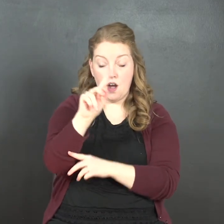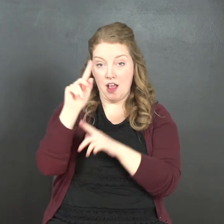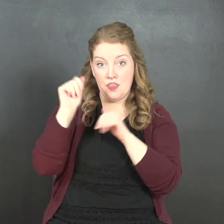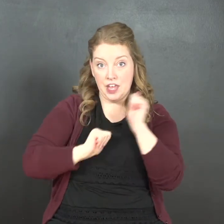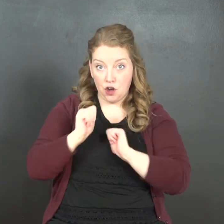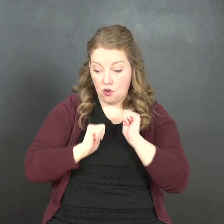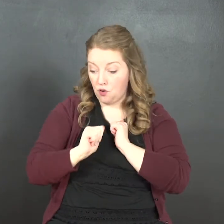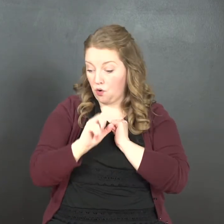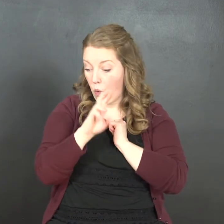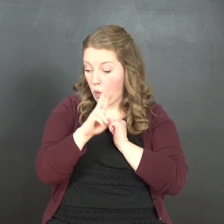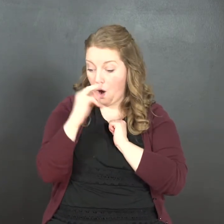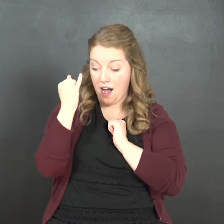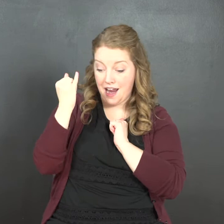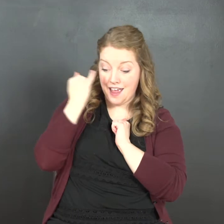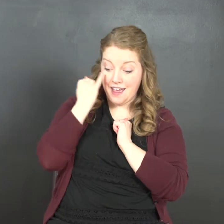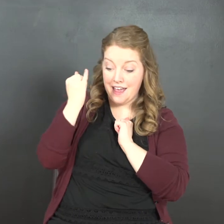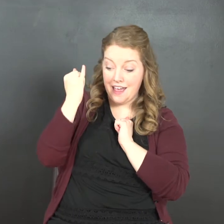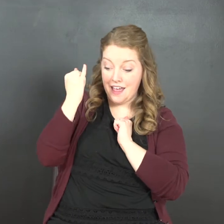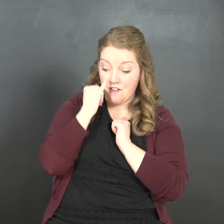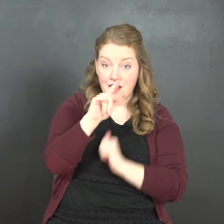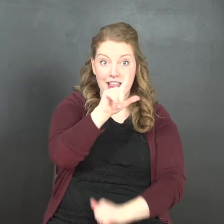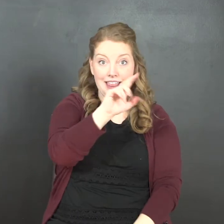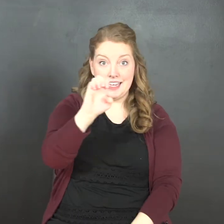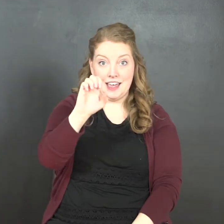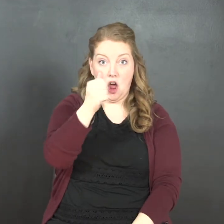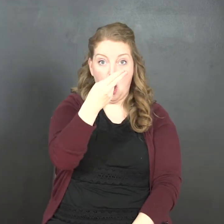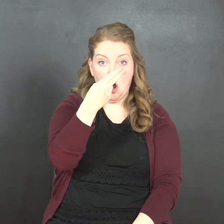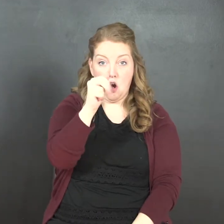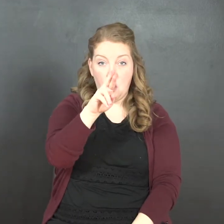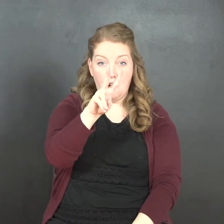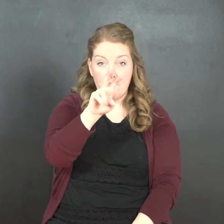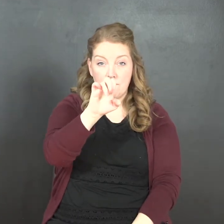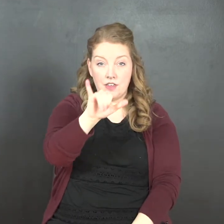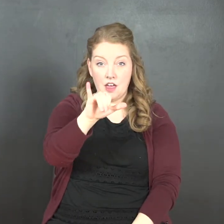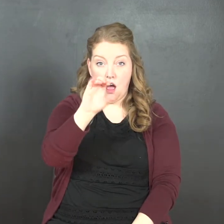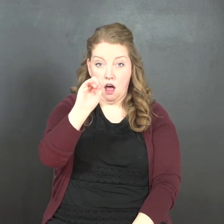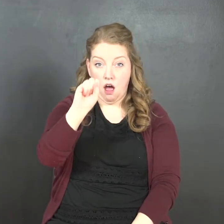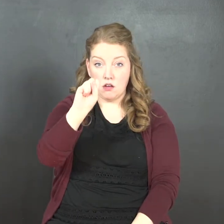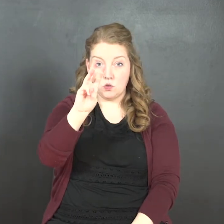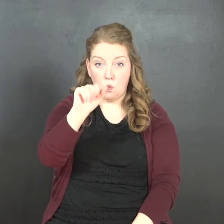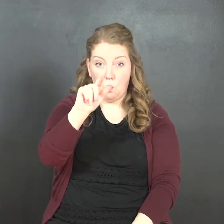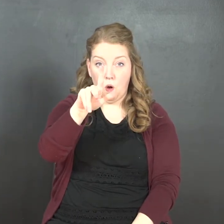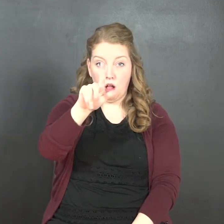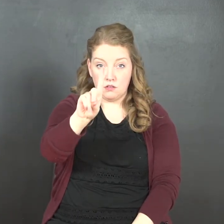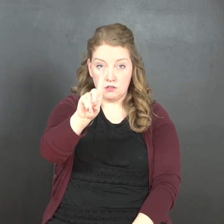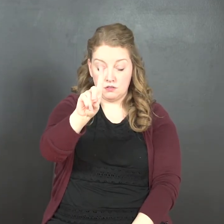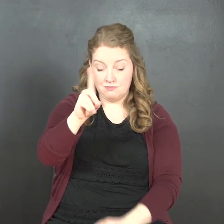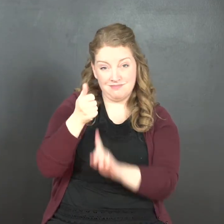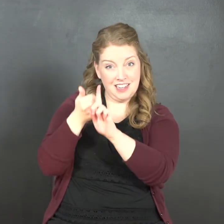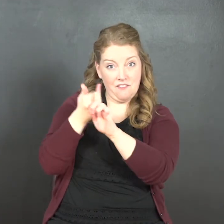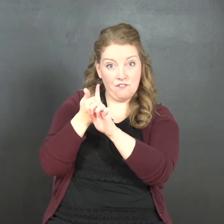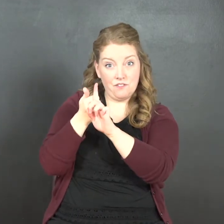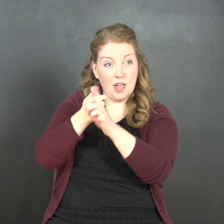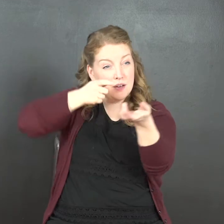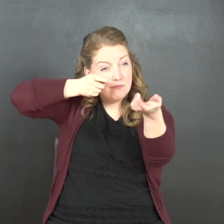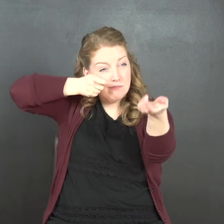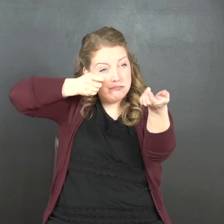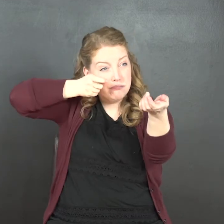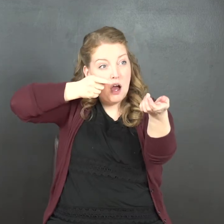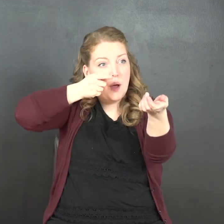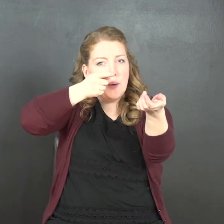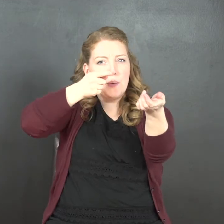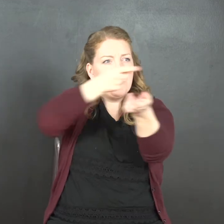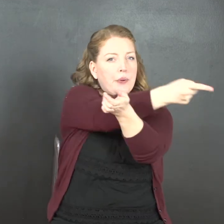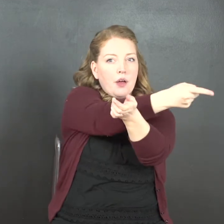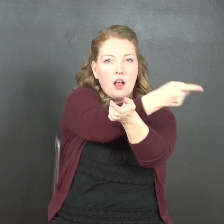about personally. How different would your life be if you had never met your spouse? Or if you had never